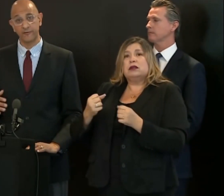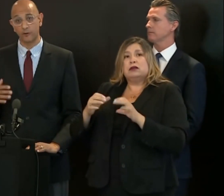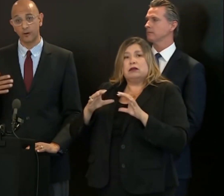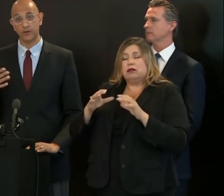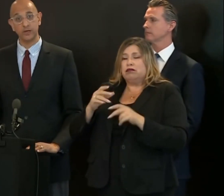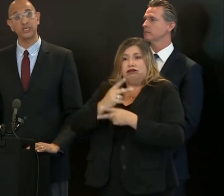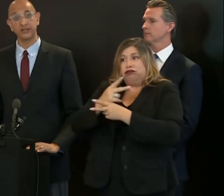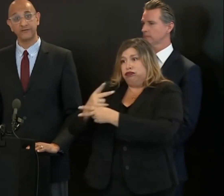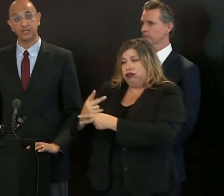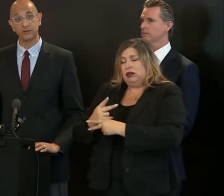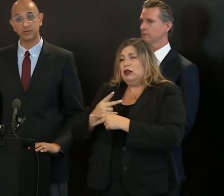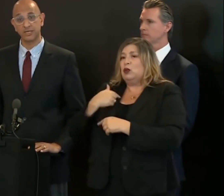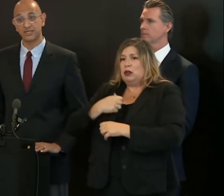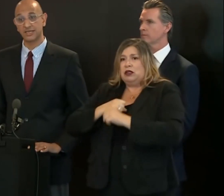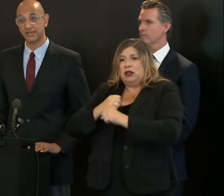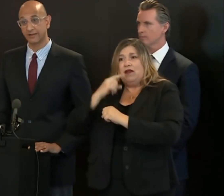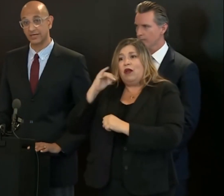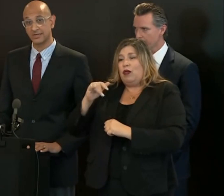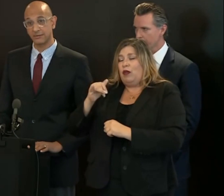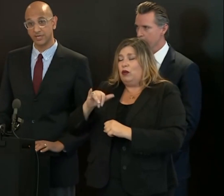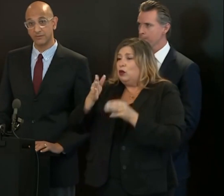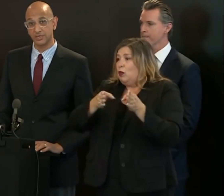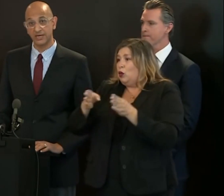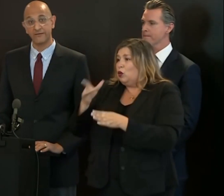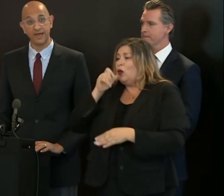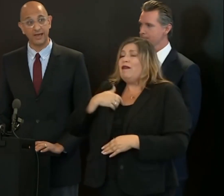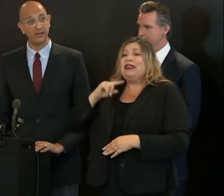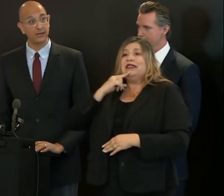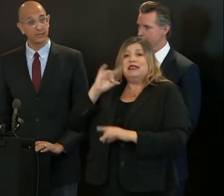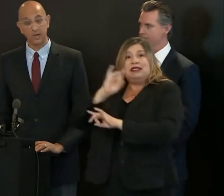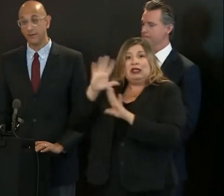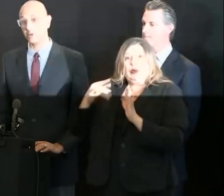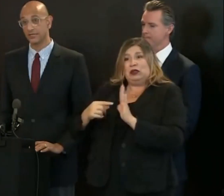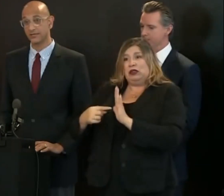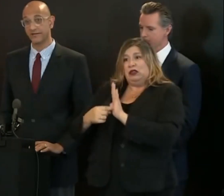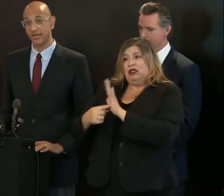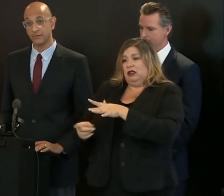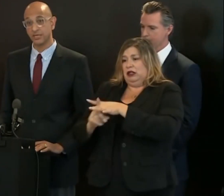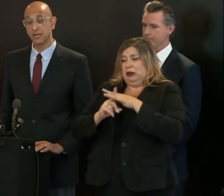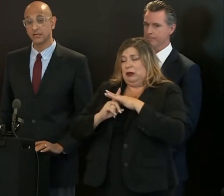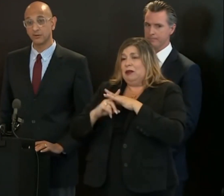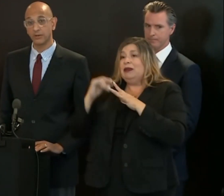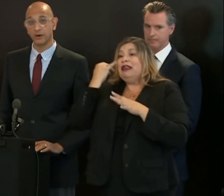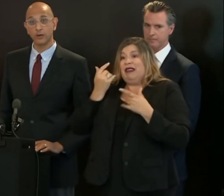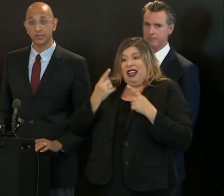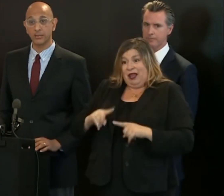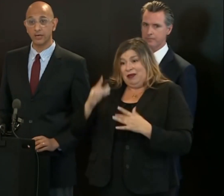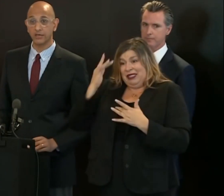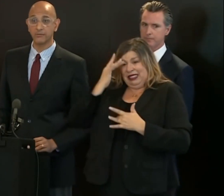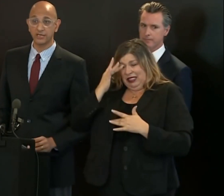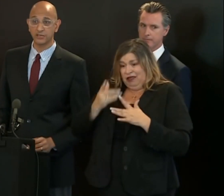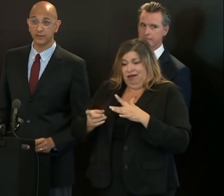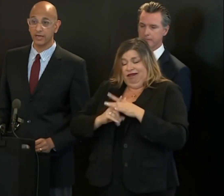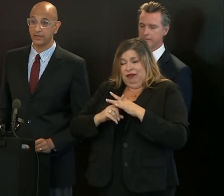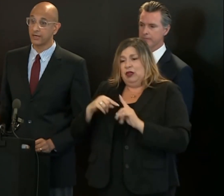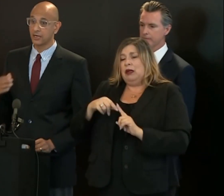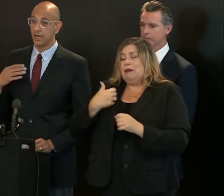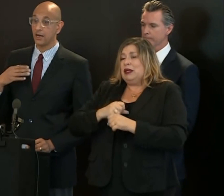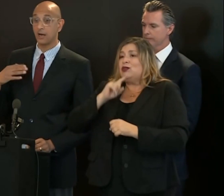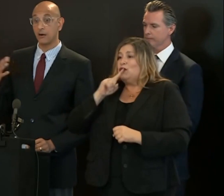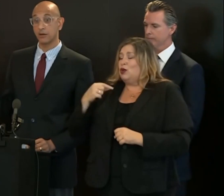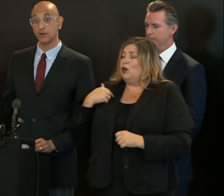preserved for those individuals with significant symptoms if that is developed. So we are working hard to make sure